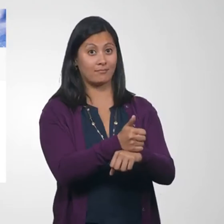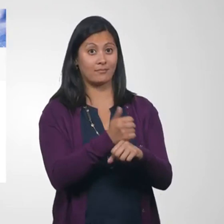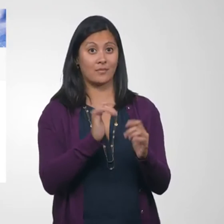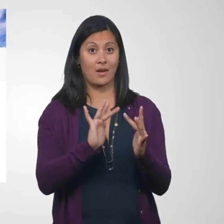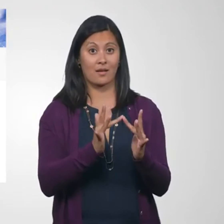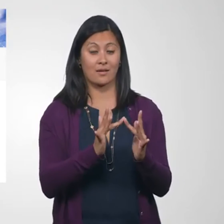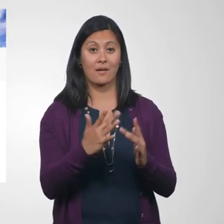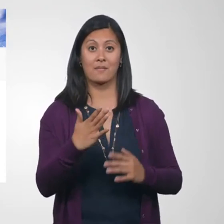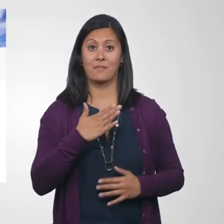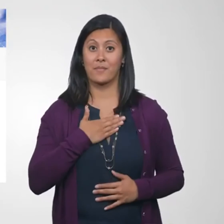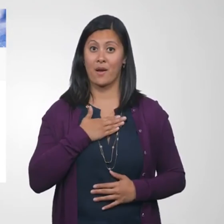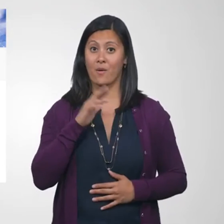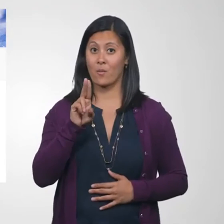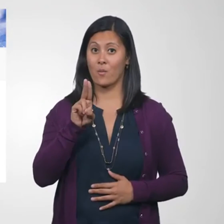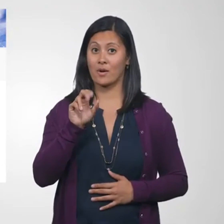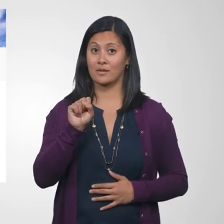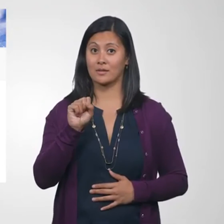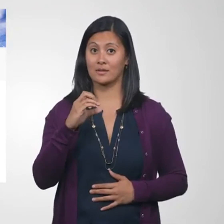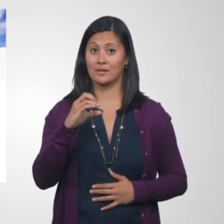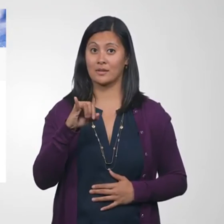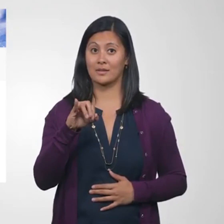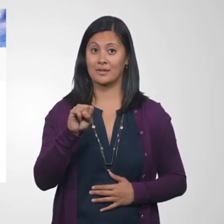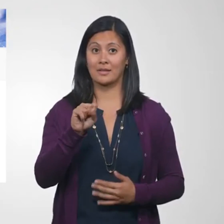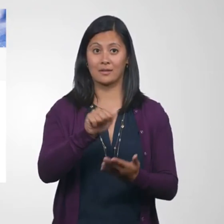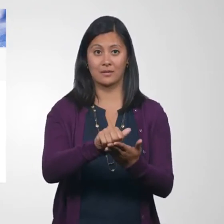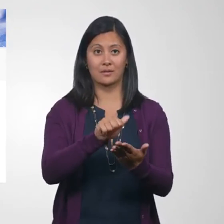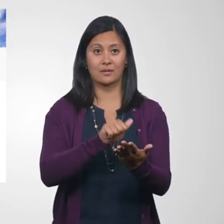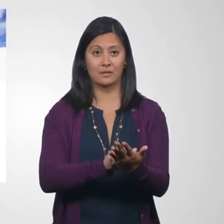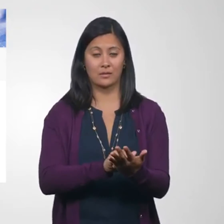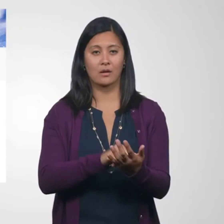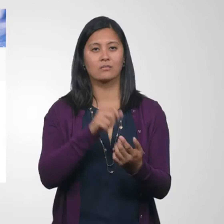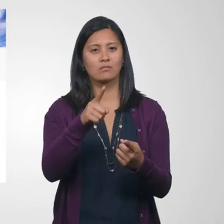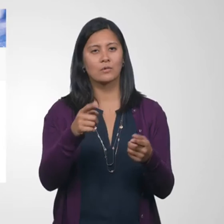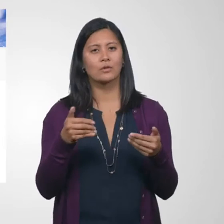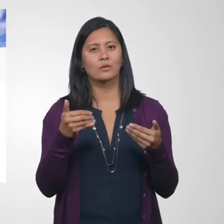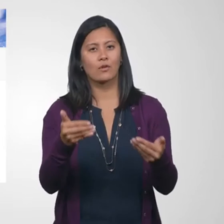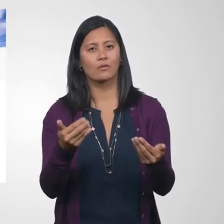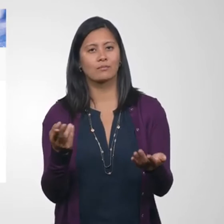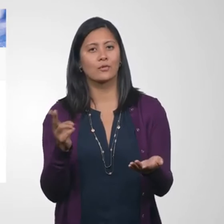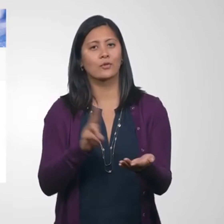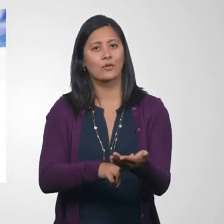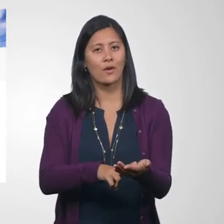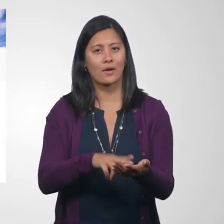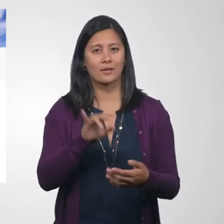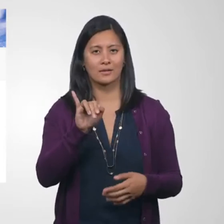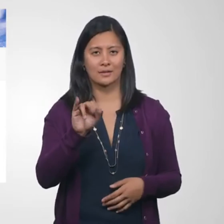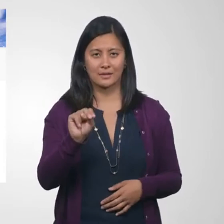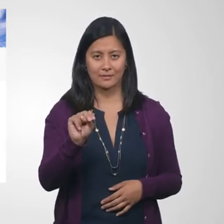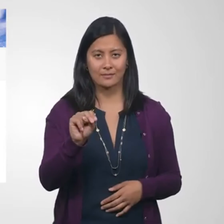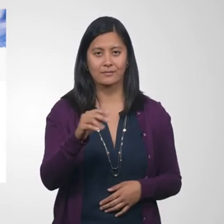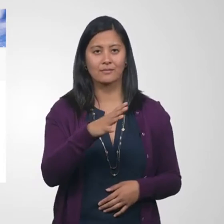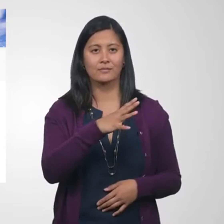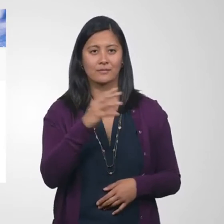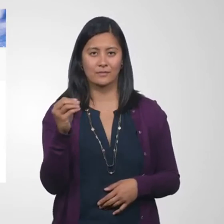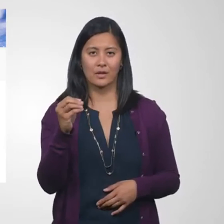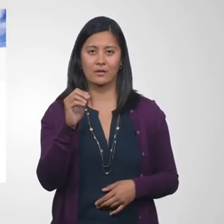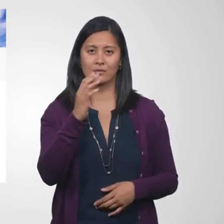Once you establish your online My USCIS account, you can log in and